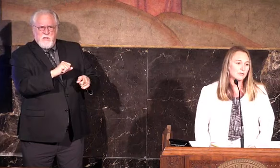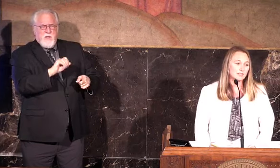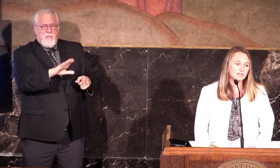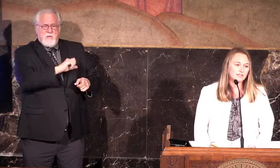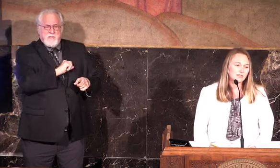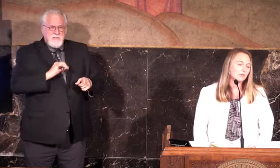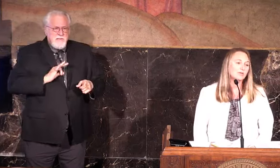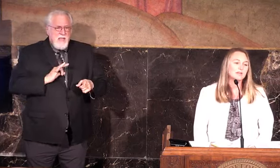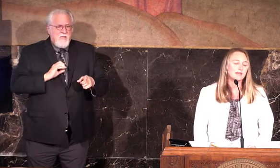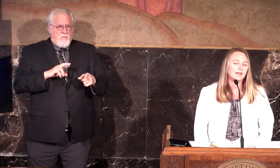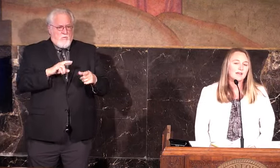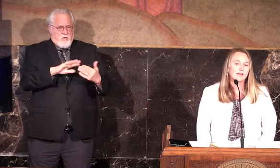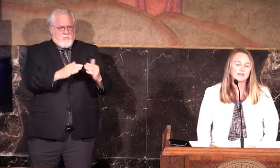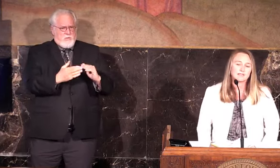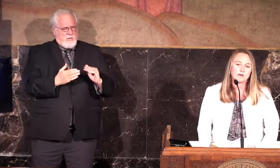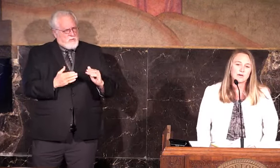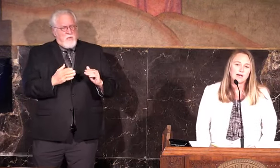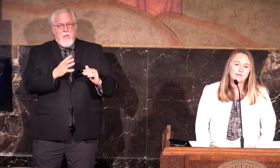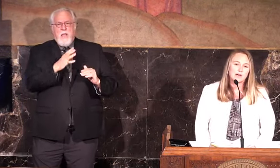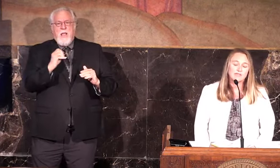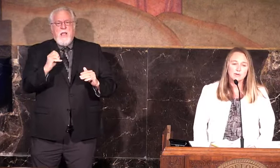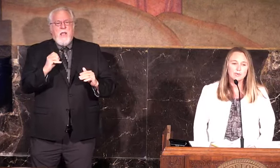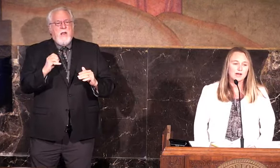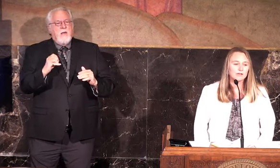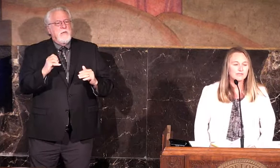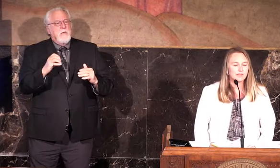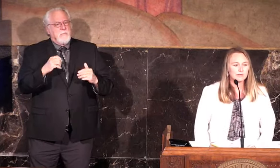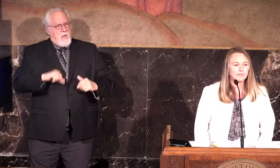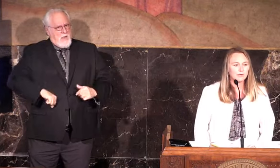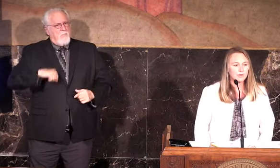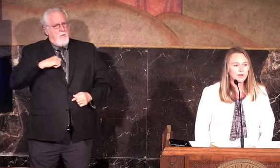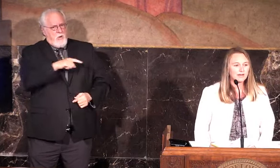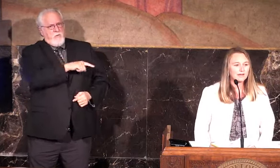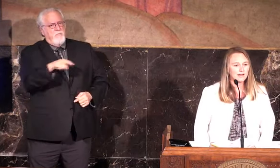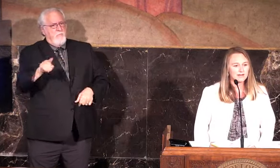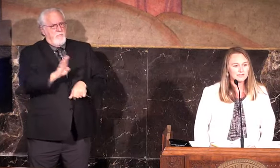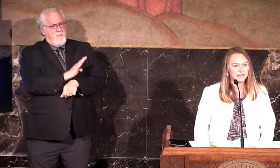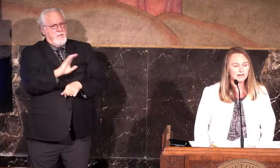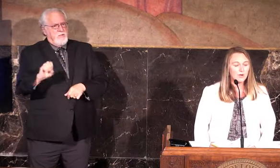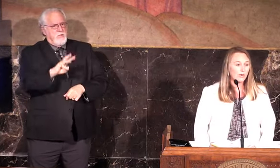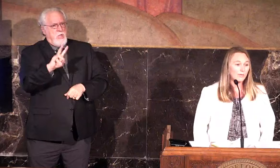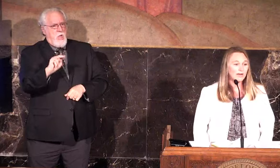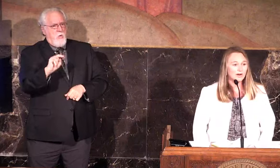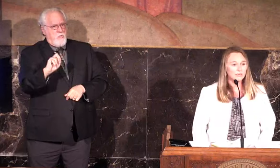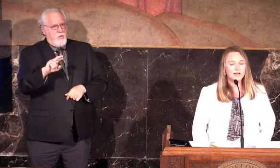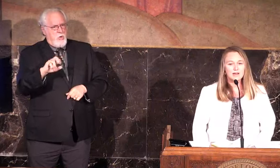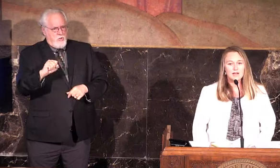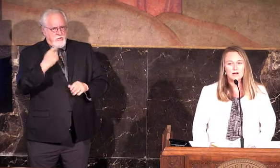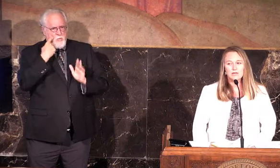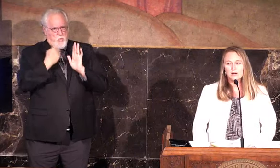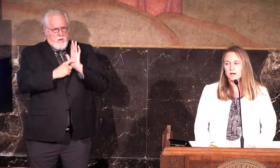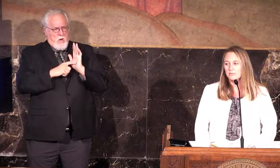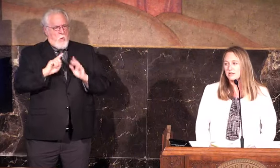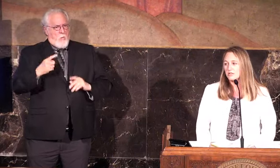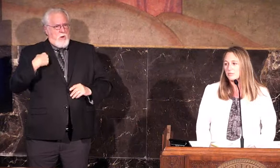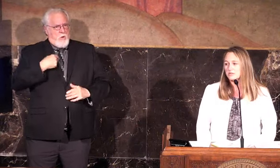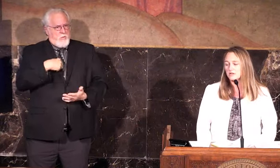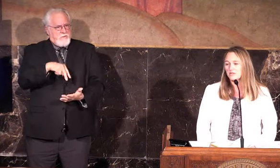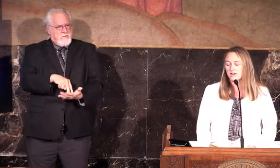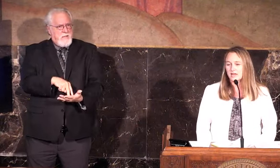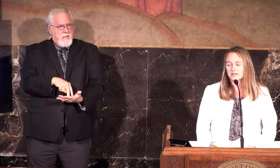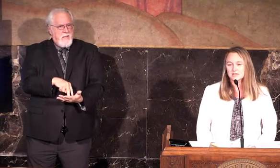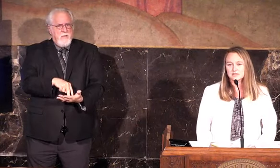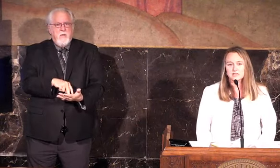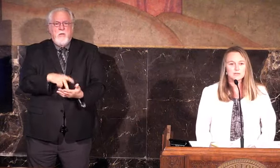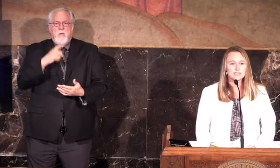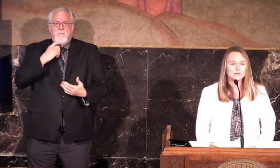staff or just in the community. And so I'm very proud of them for recognizing where we are right now in terms of